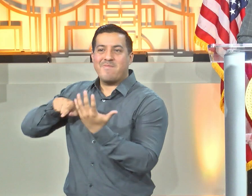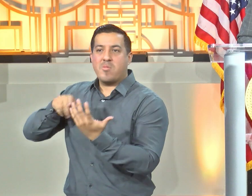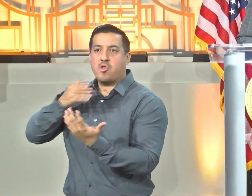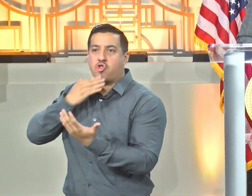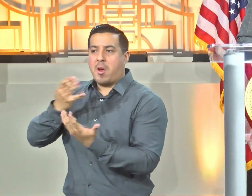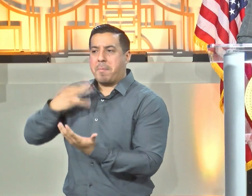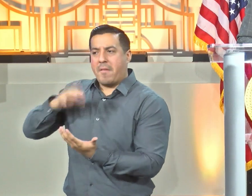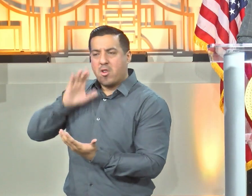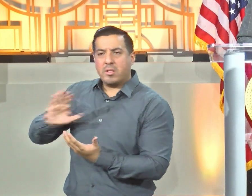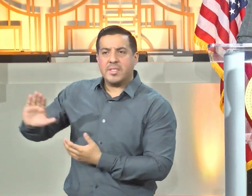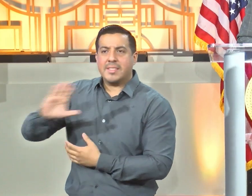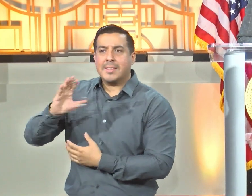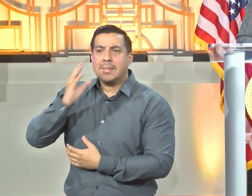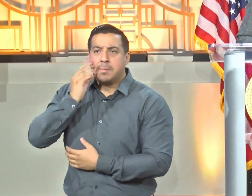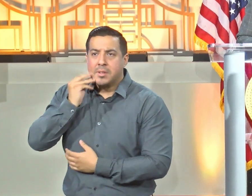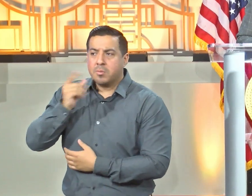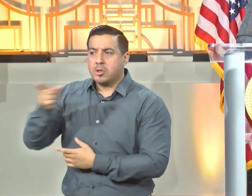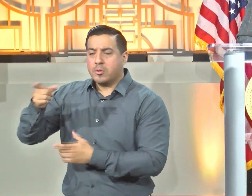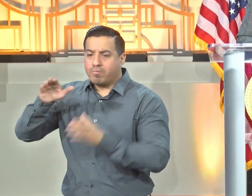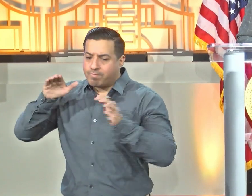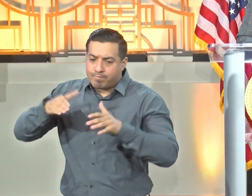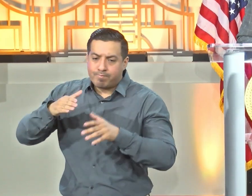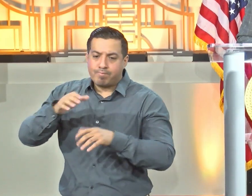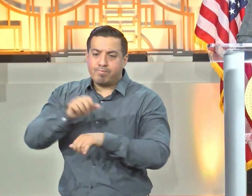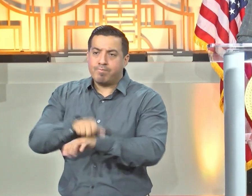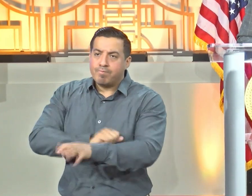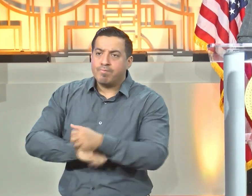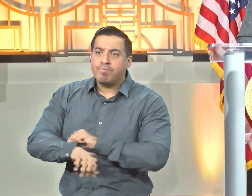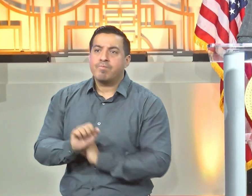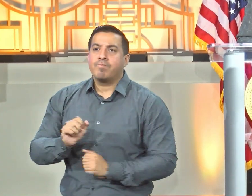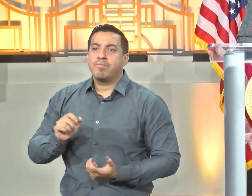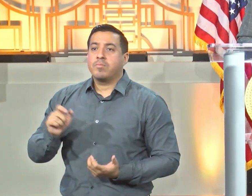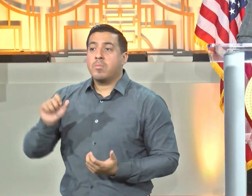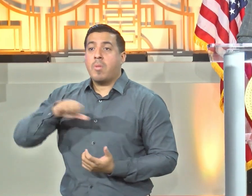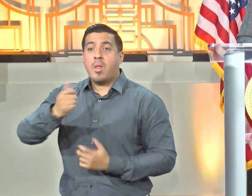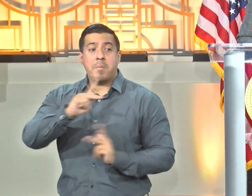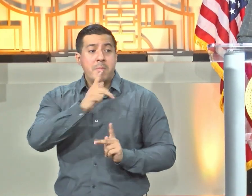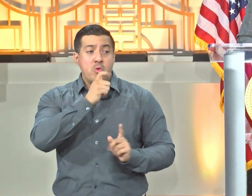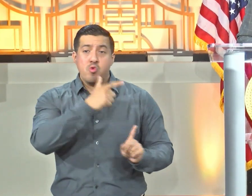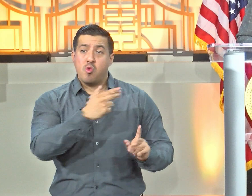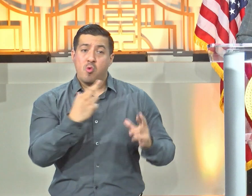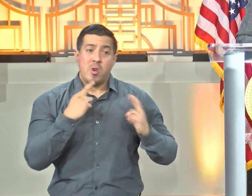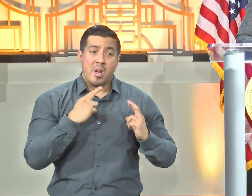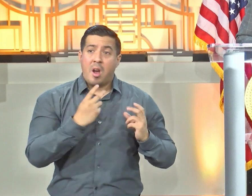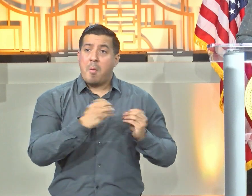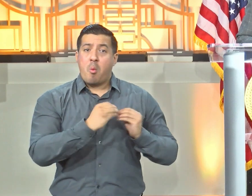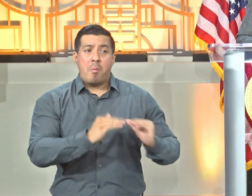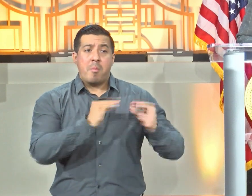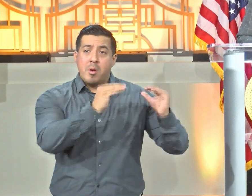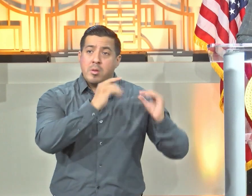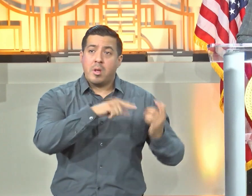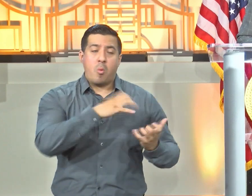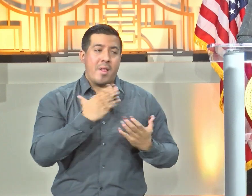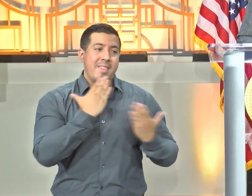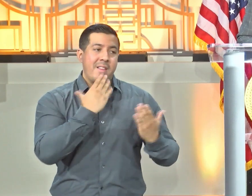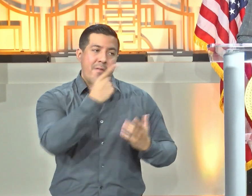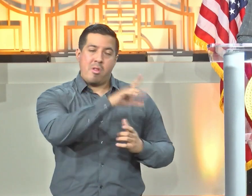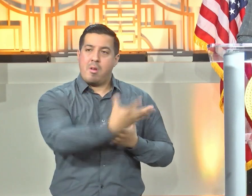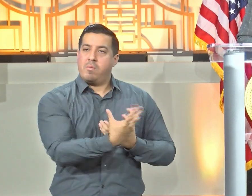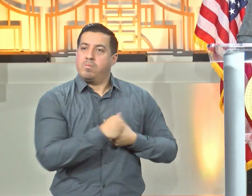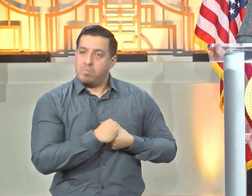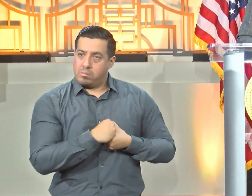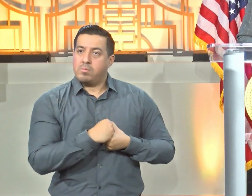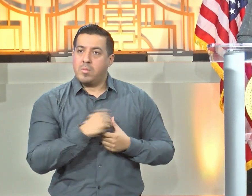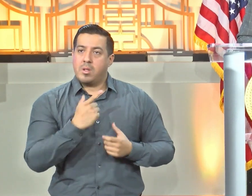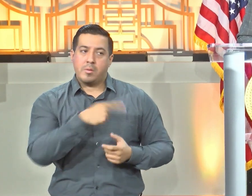their experience and their dedication. For those retiring or leaving for bigger and better opportunities, I thank them for their contributions and